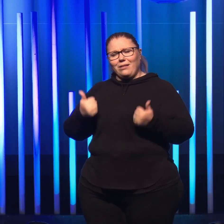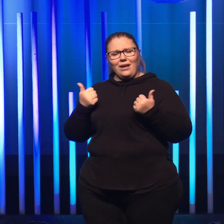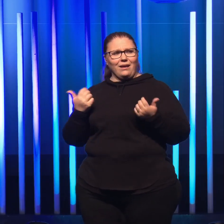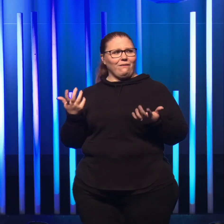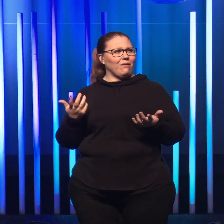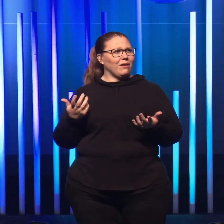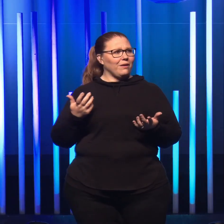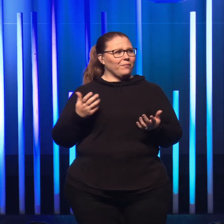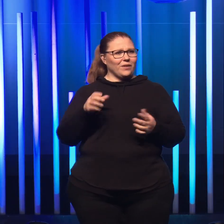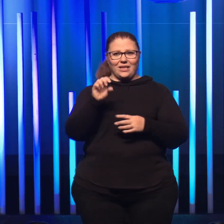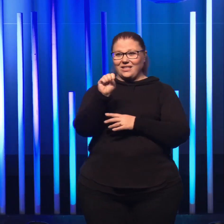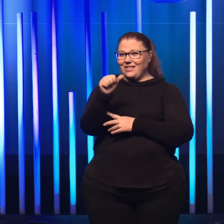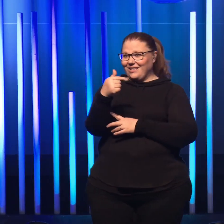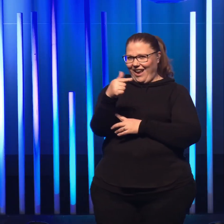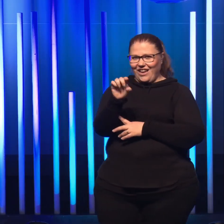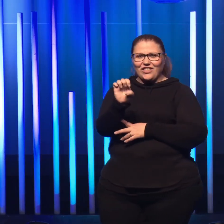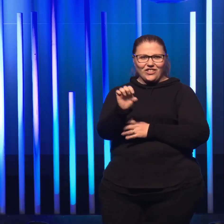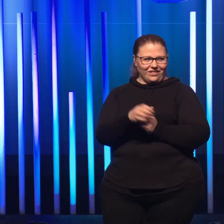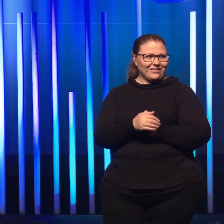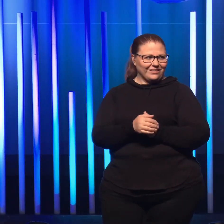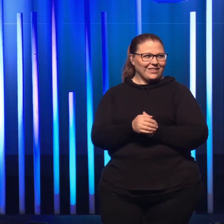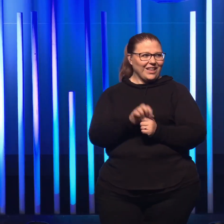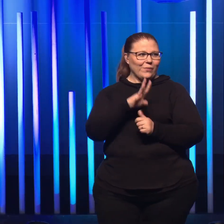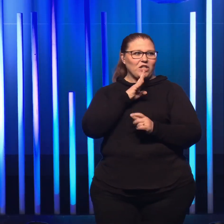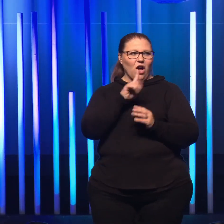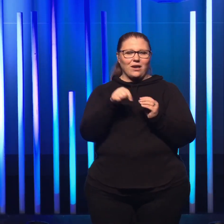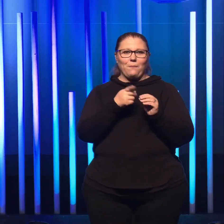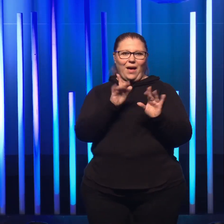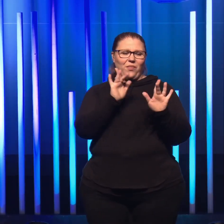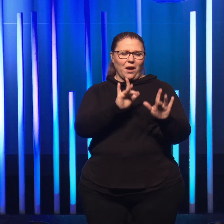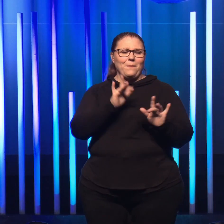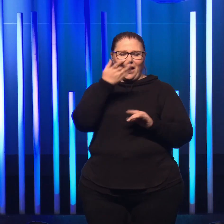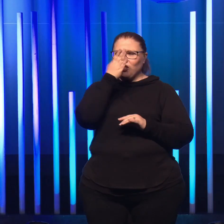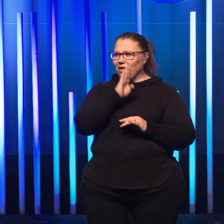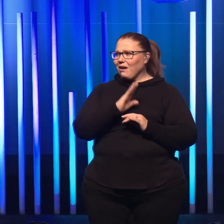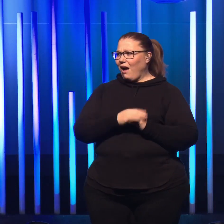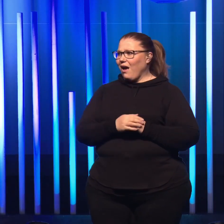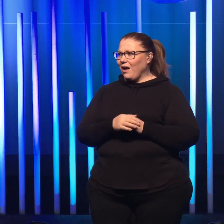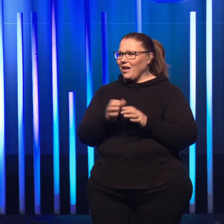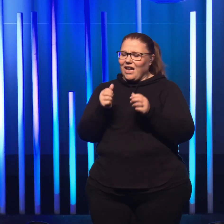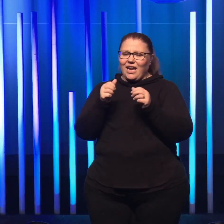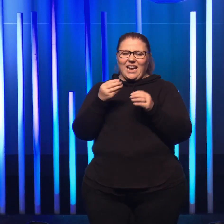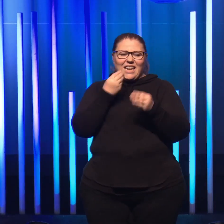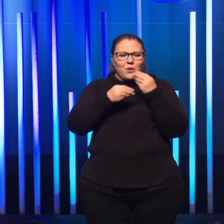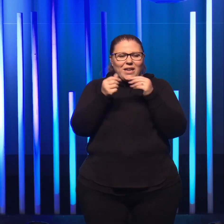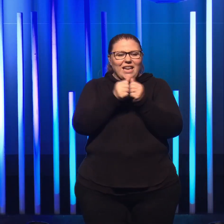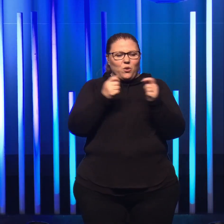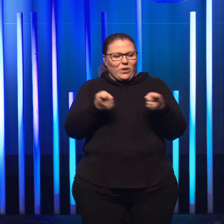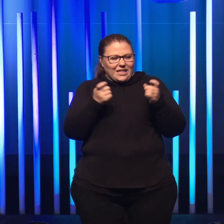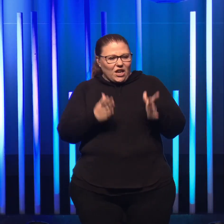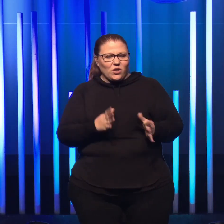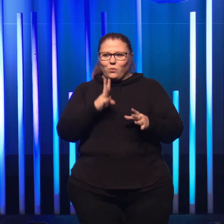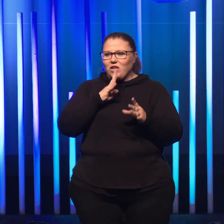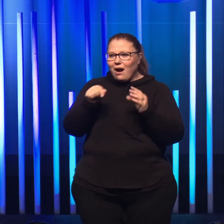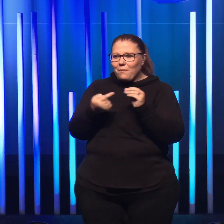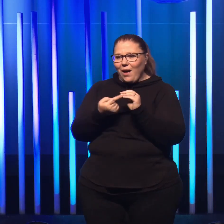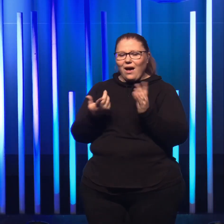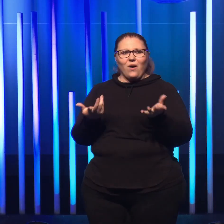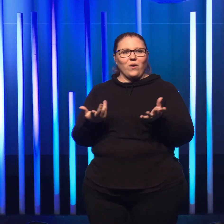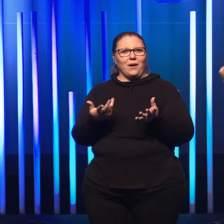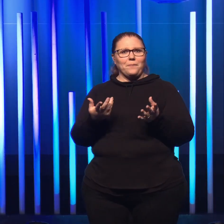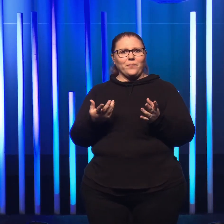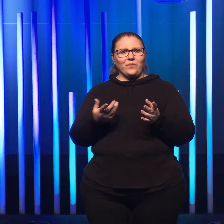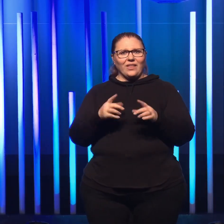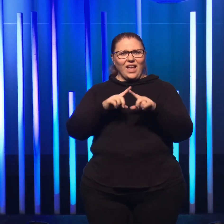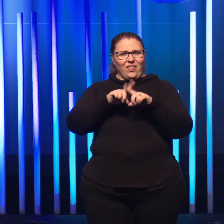So he was a sage, and he talked about this compassionate God, and he would eat with sinners. And then he would talk about there's this